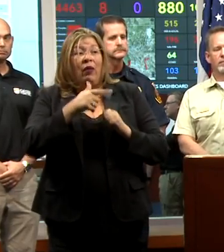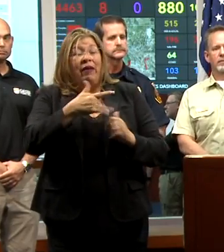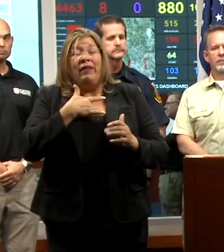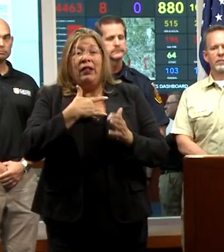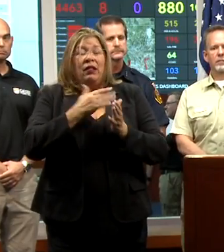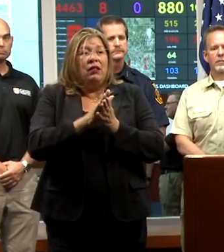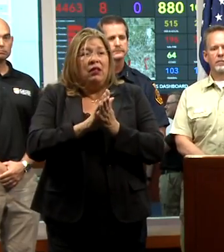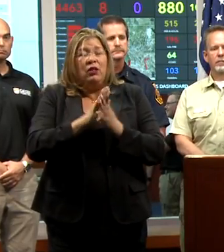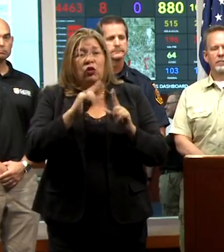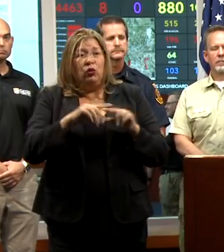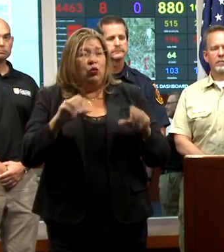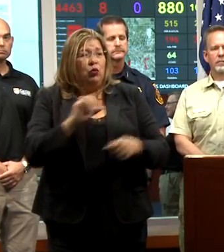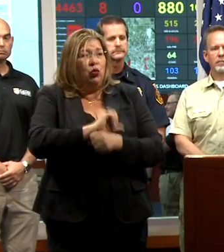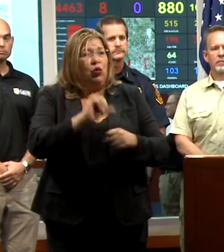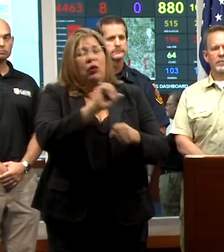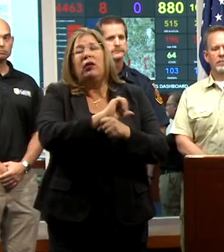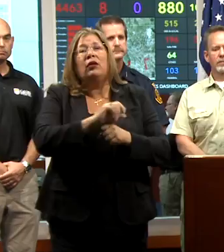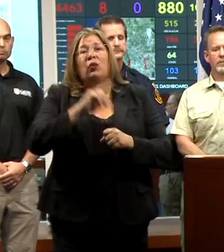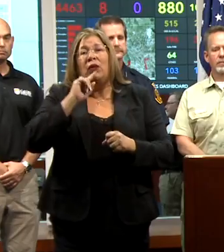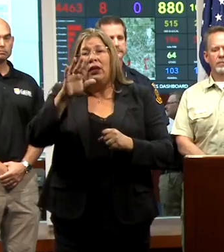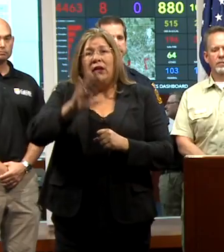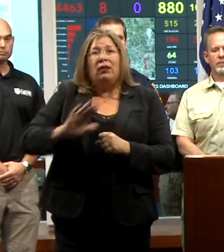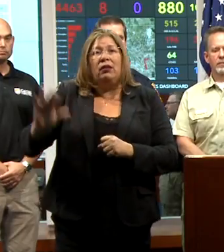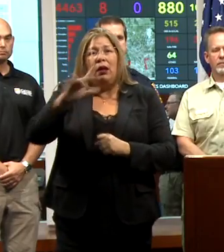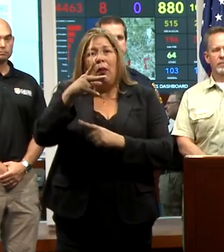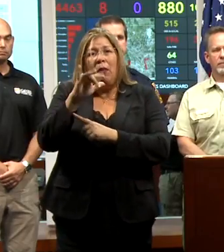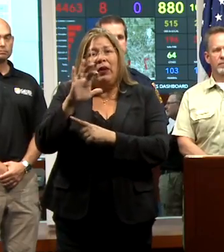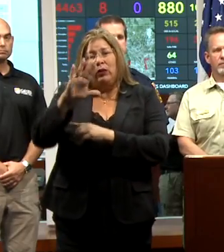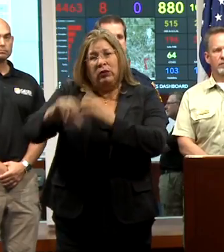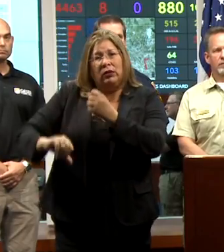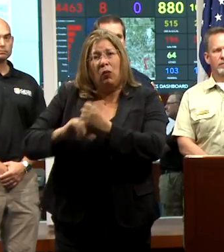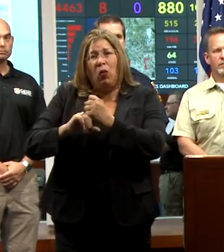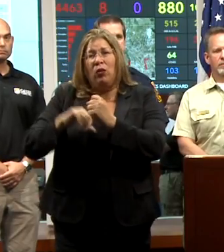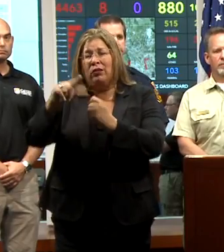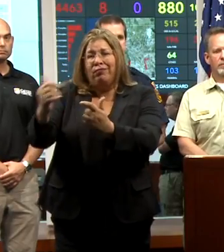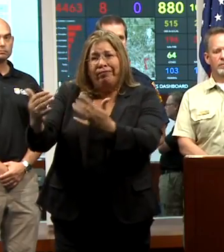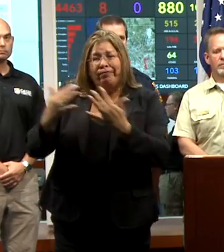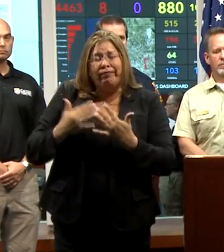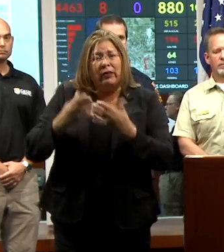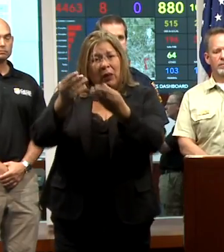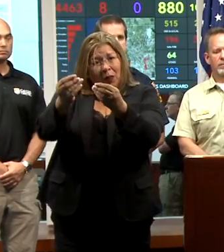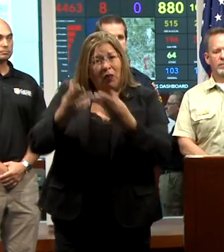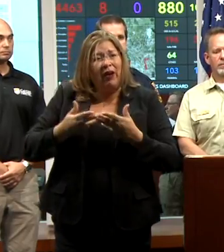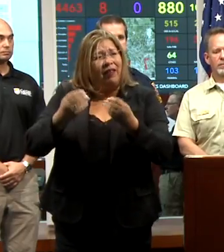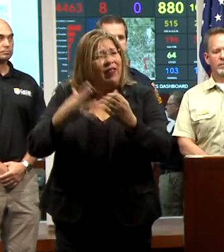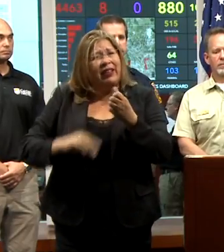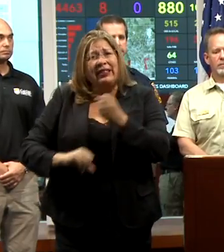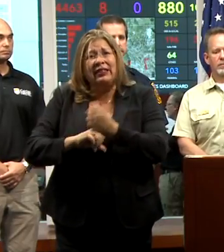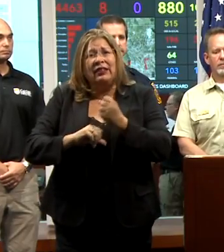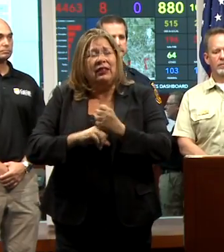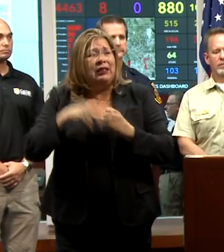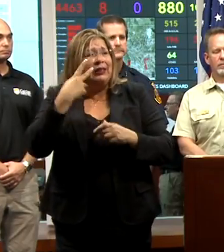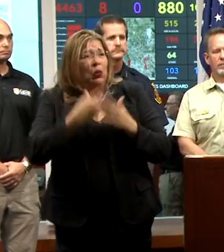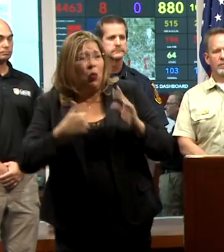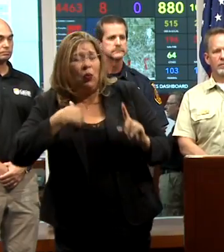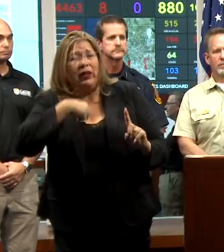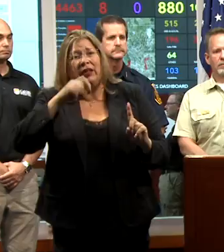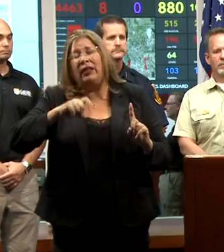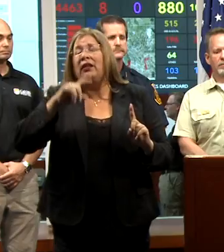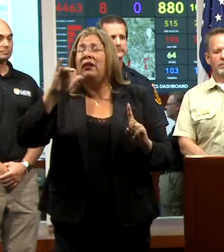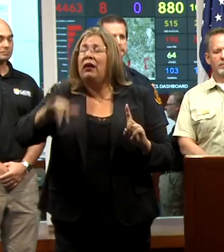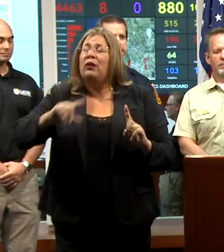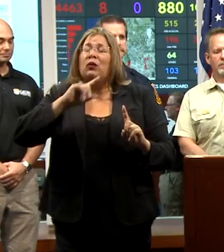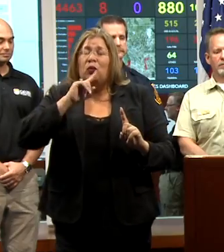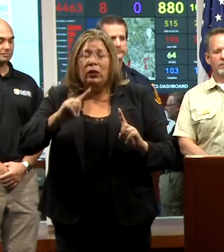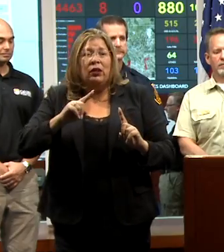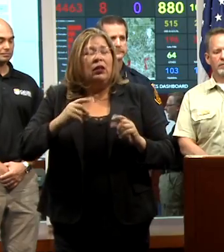public support. There are so many stories of the public coming to us and providing assistance and seeing what we need. It really, really